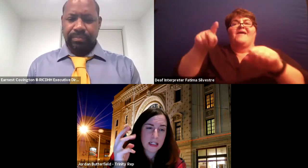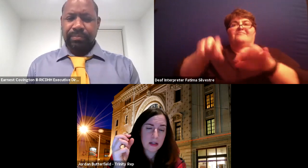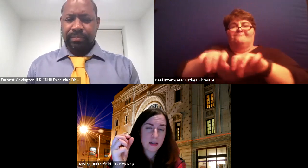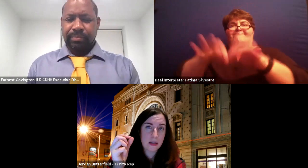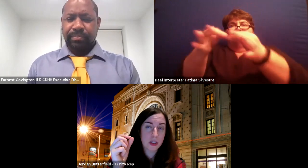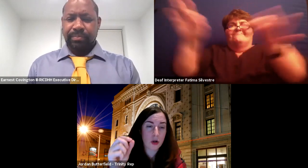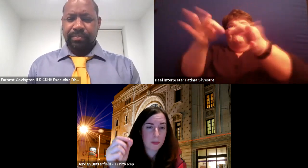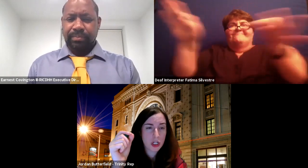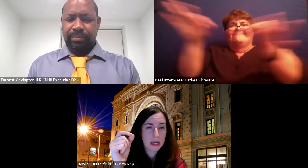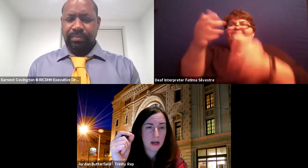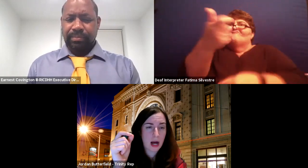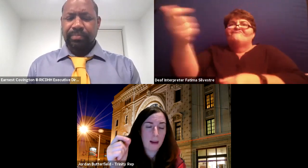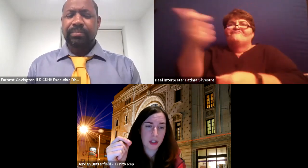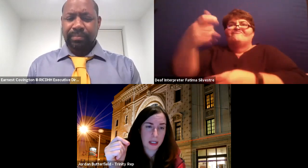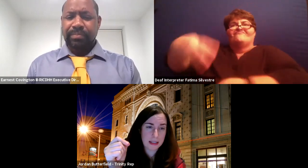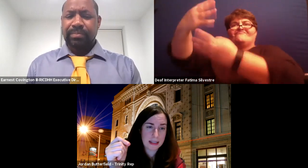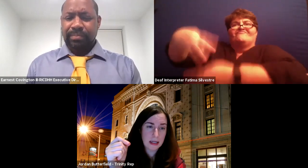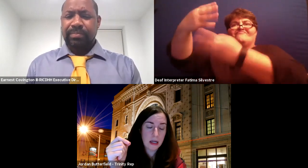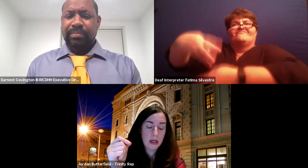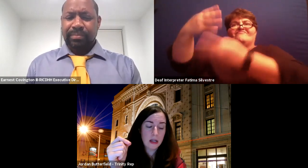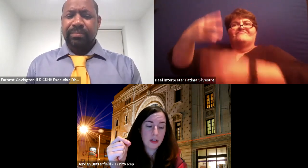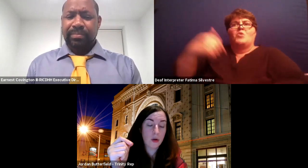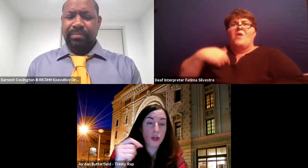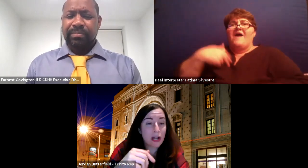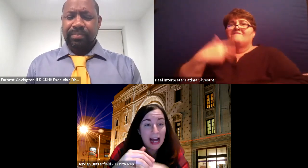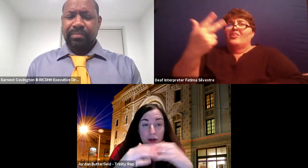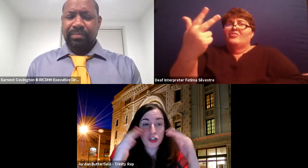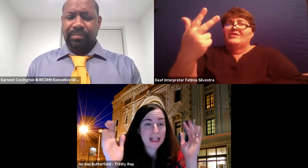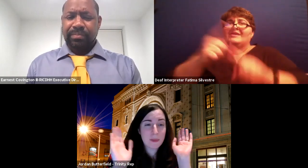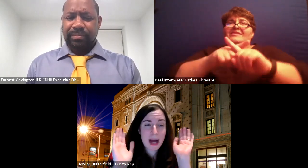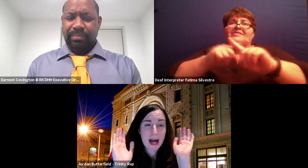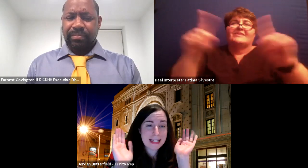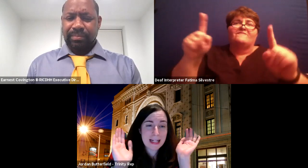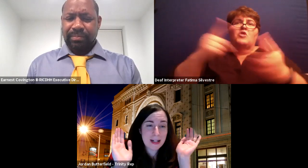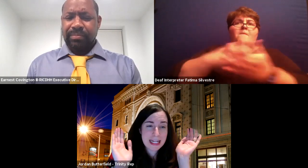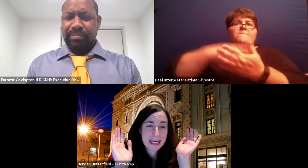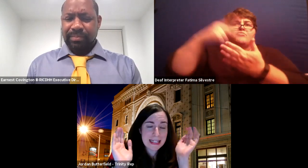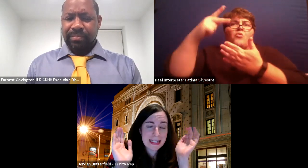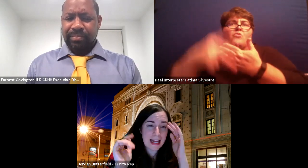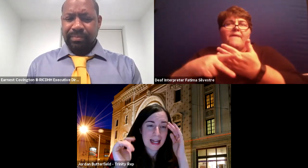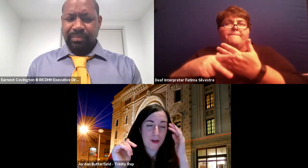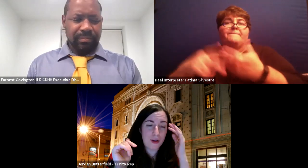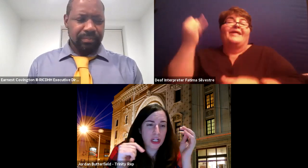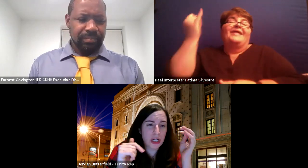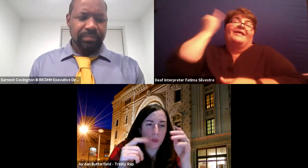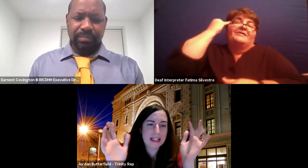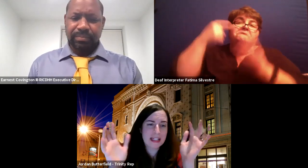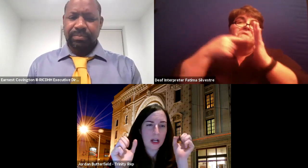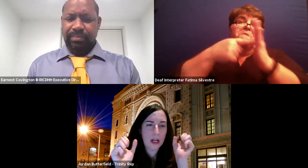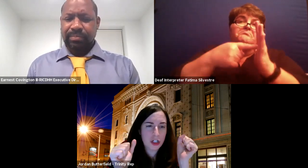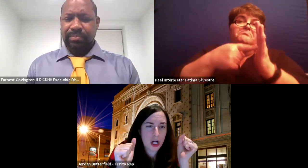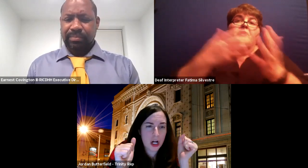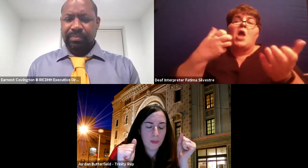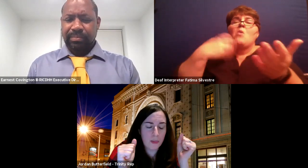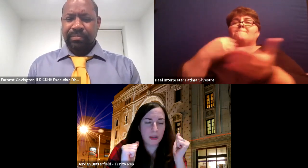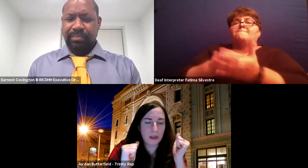3 different subscription options. So you could either just buy a single ticket, and if you just want